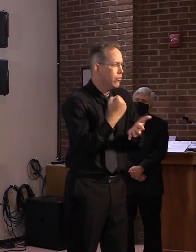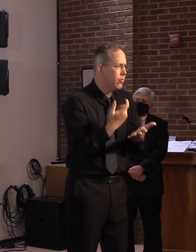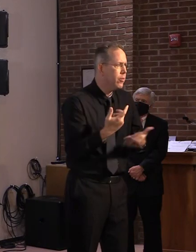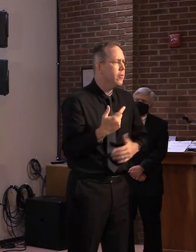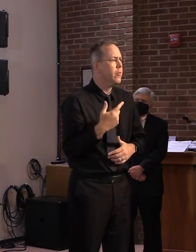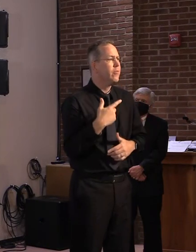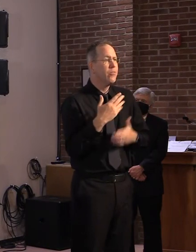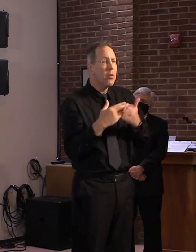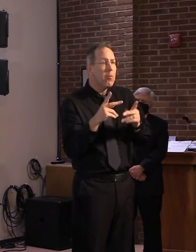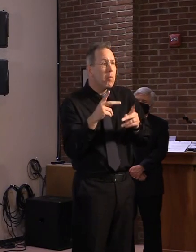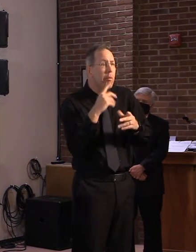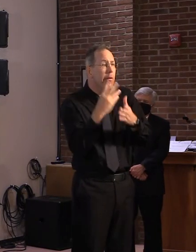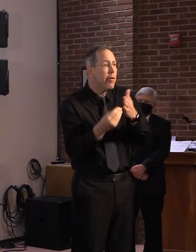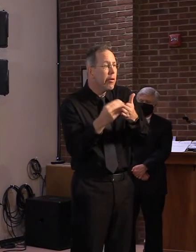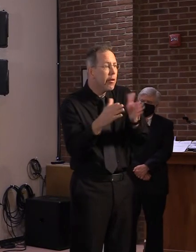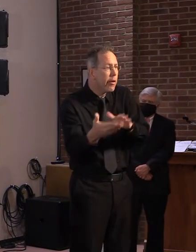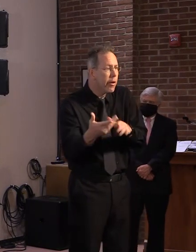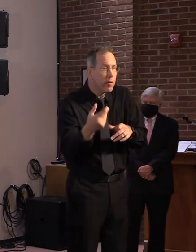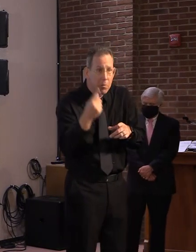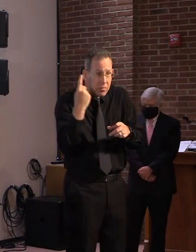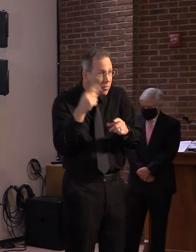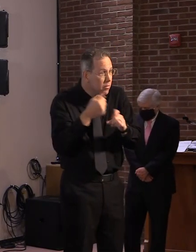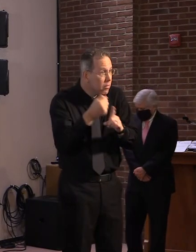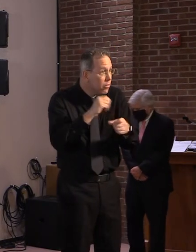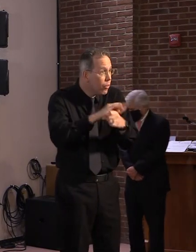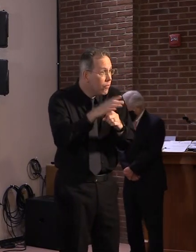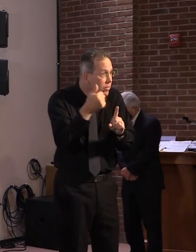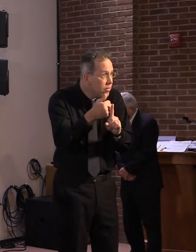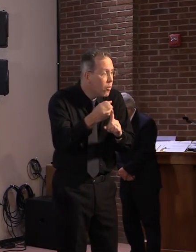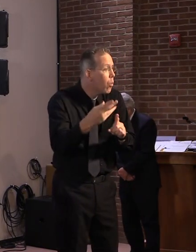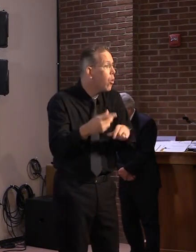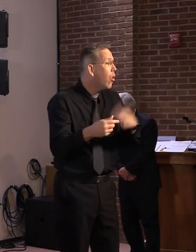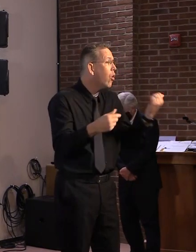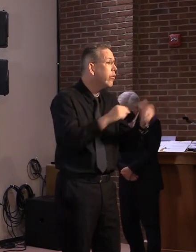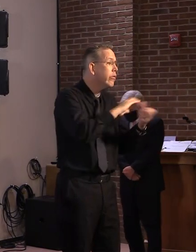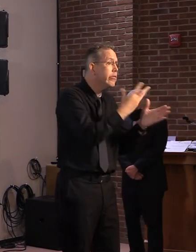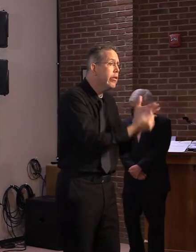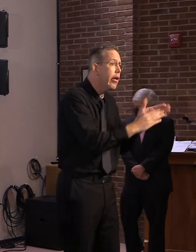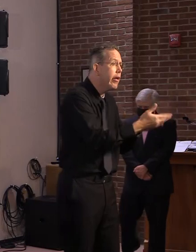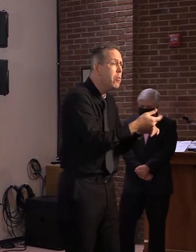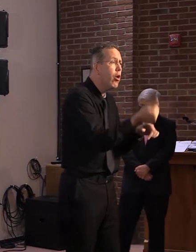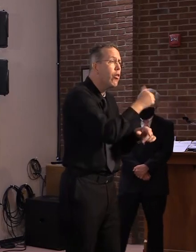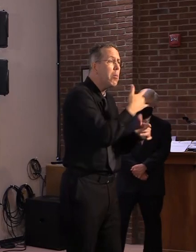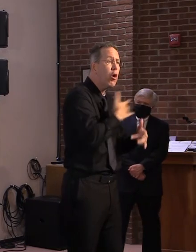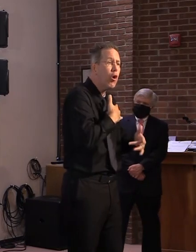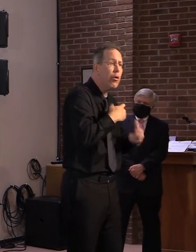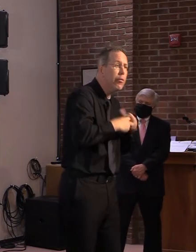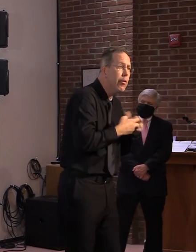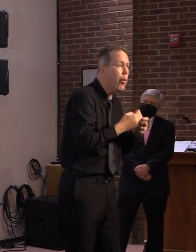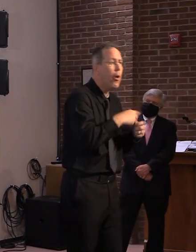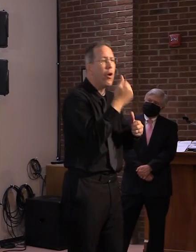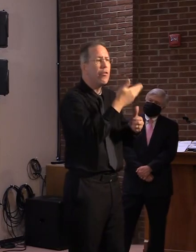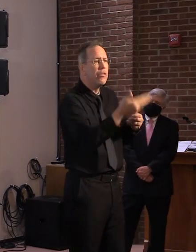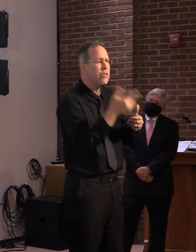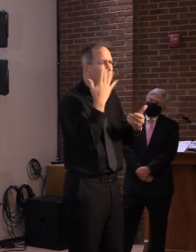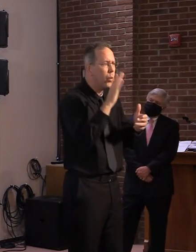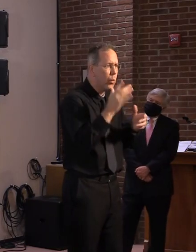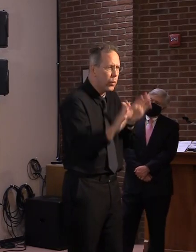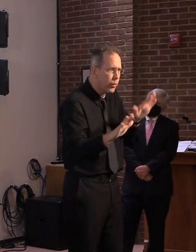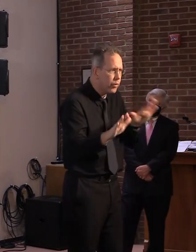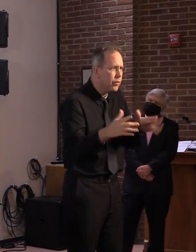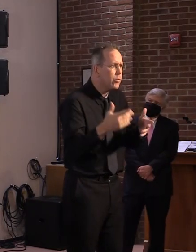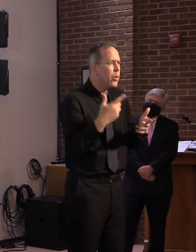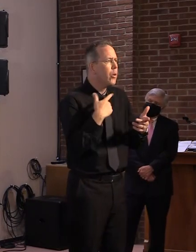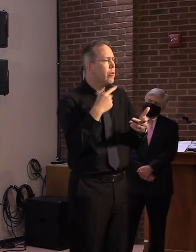of people presenting with some of these other conditions to hospitals was lower, but that doesn't necessarily mean people